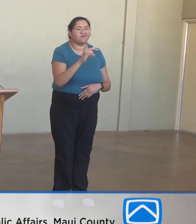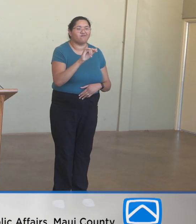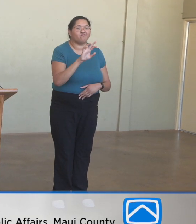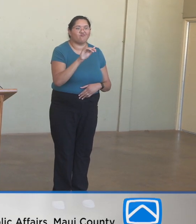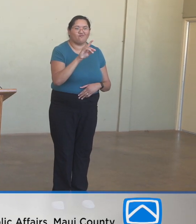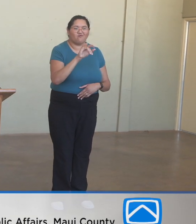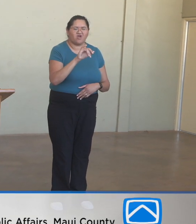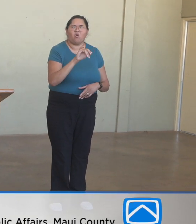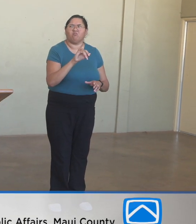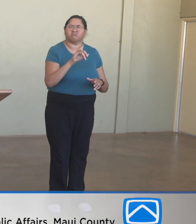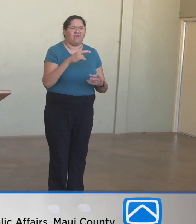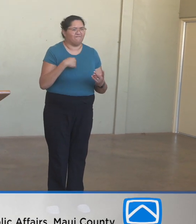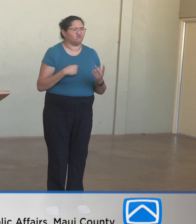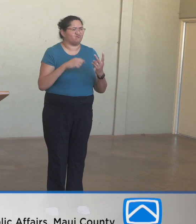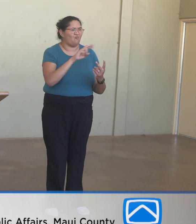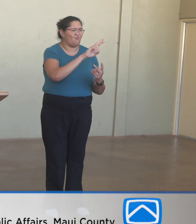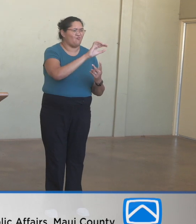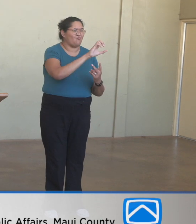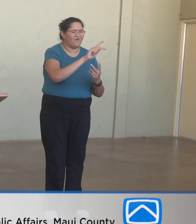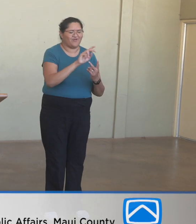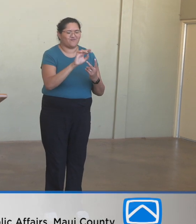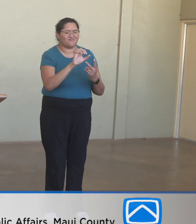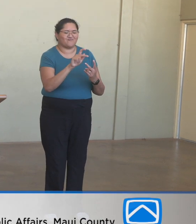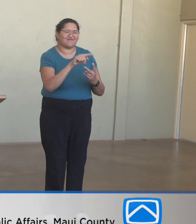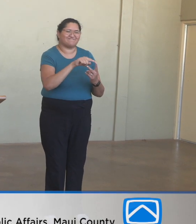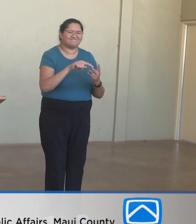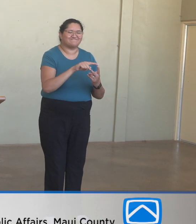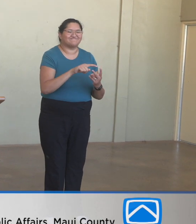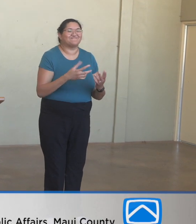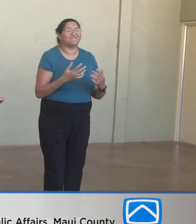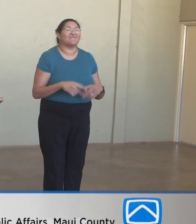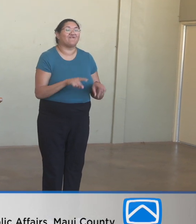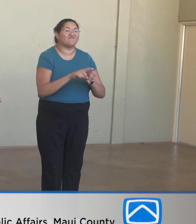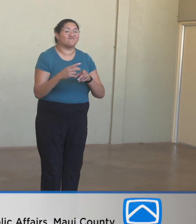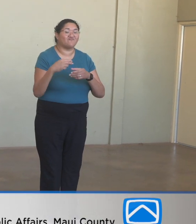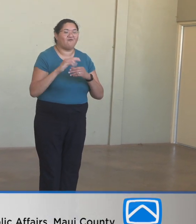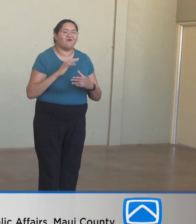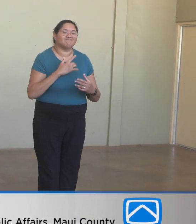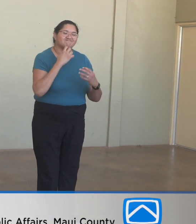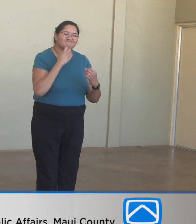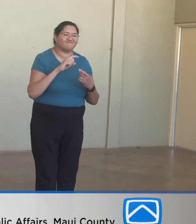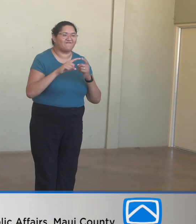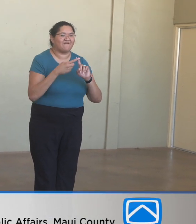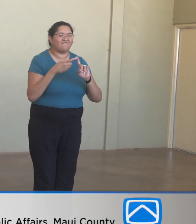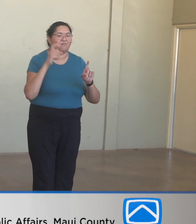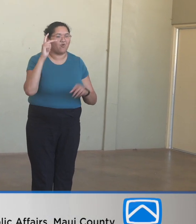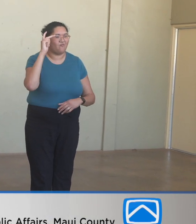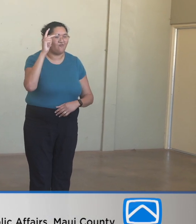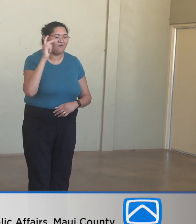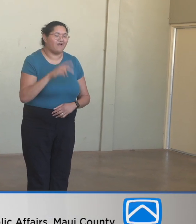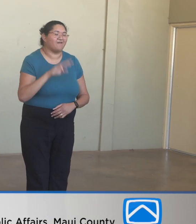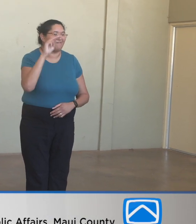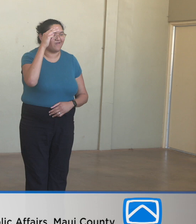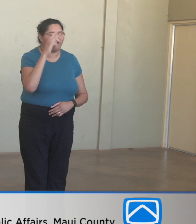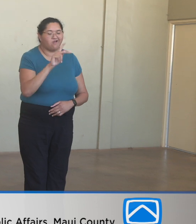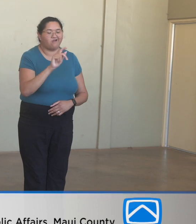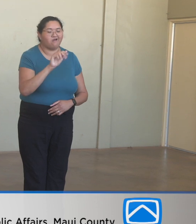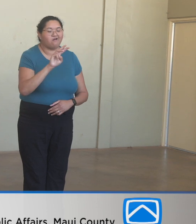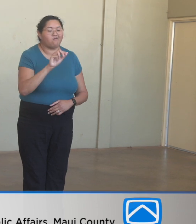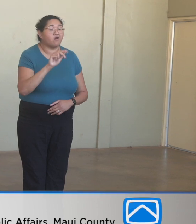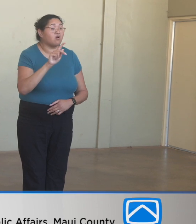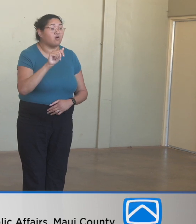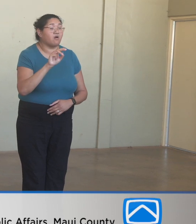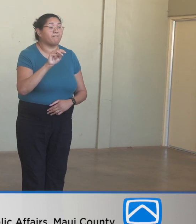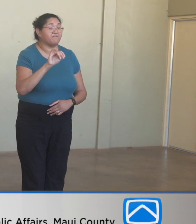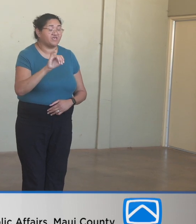Rick, actually we have two. And also joining us, our dear friend from Kauai, Mayor Derek Kawakami. So